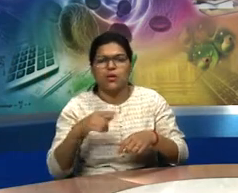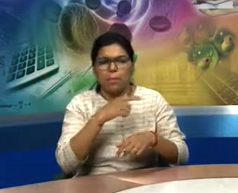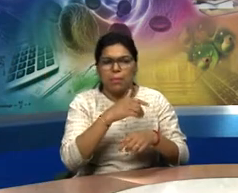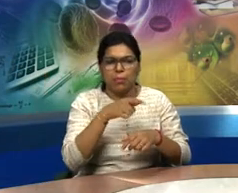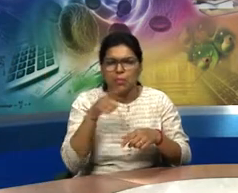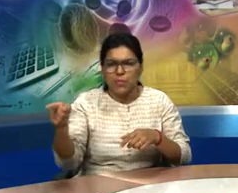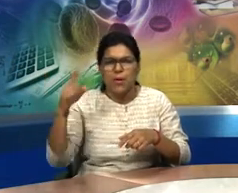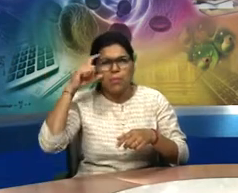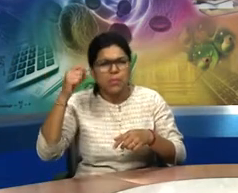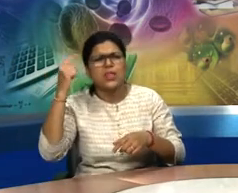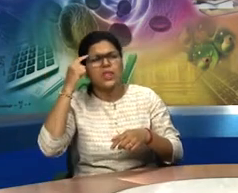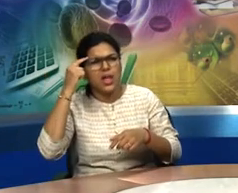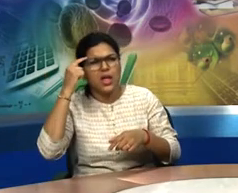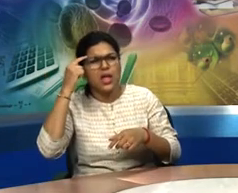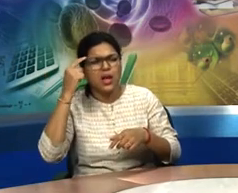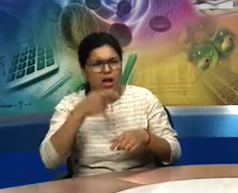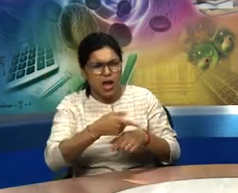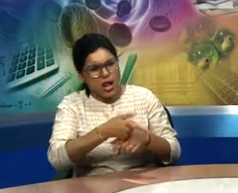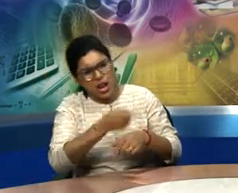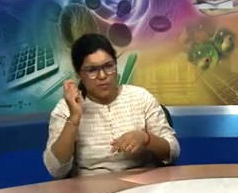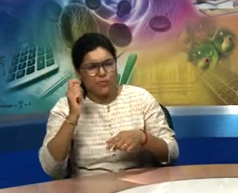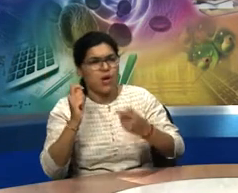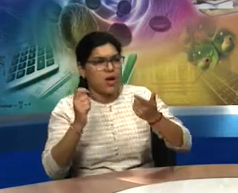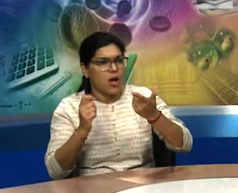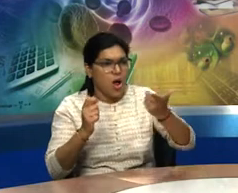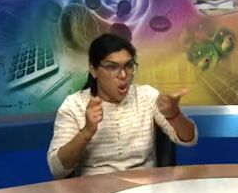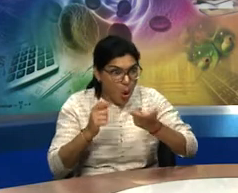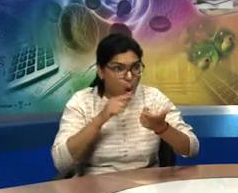and it was not difficult to clip a bit out of it.